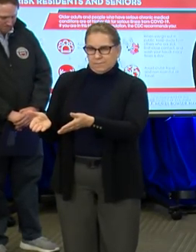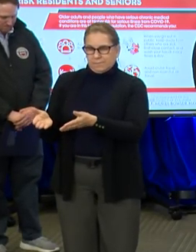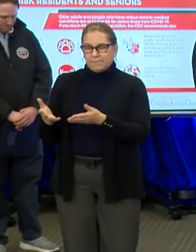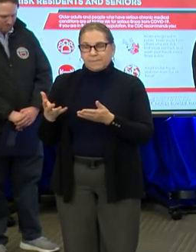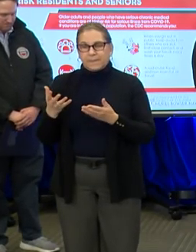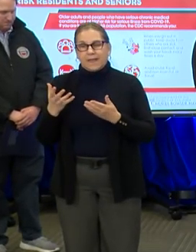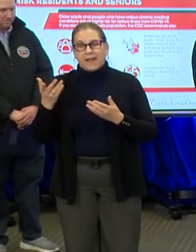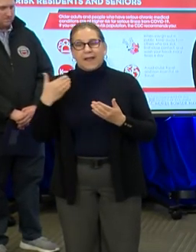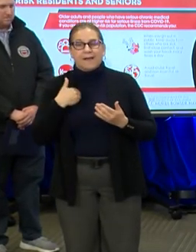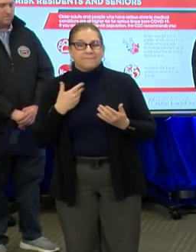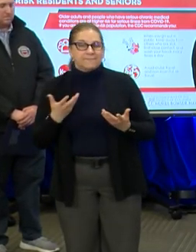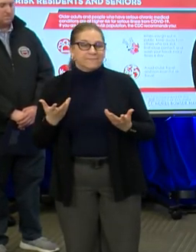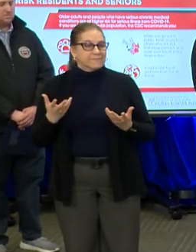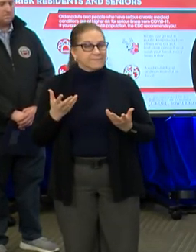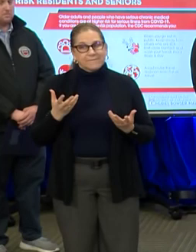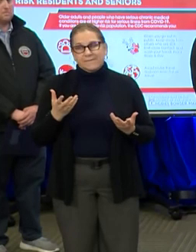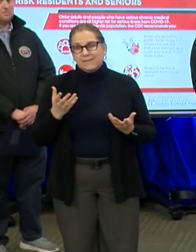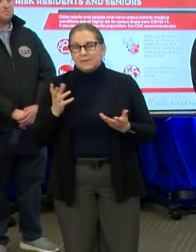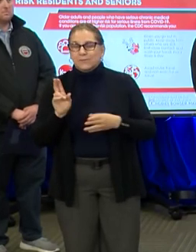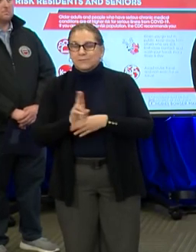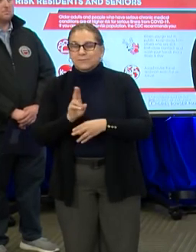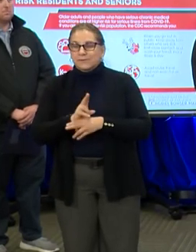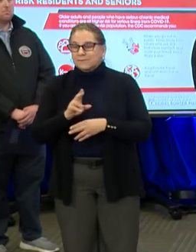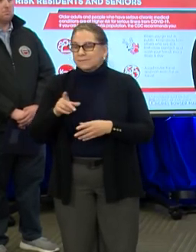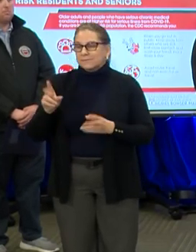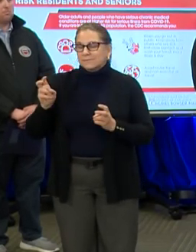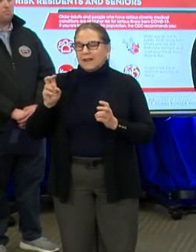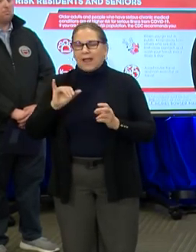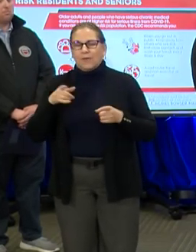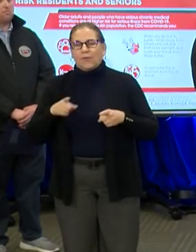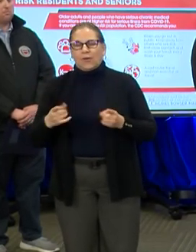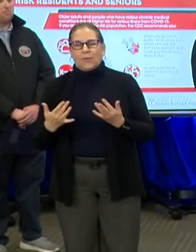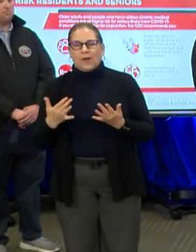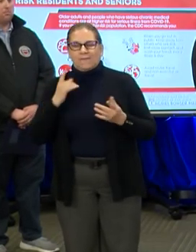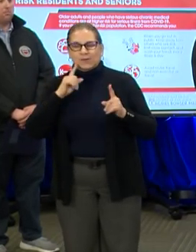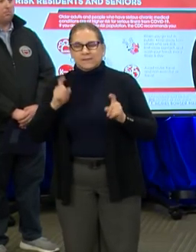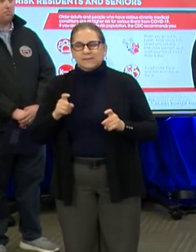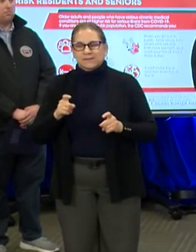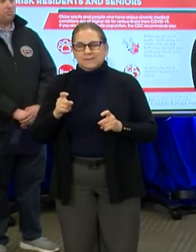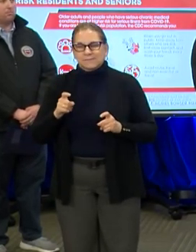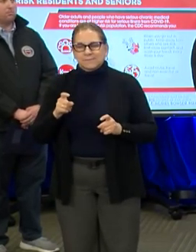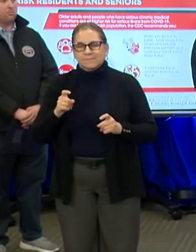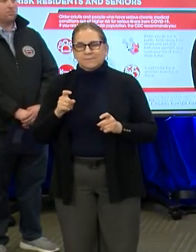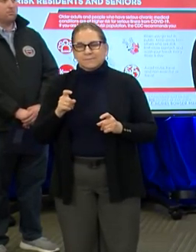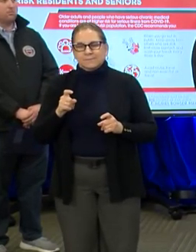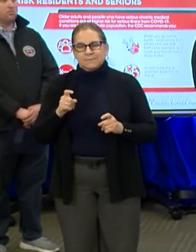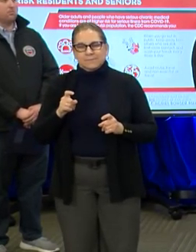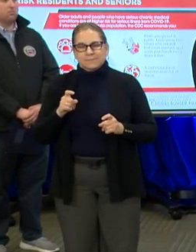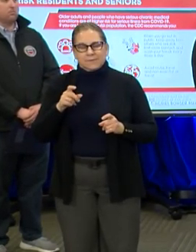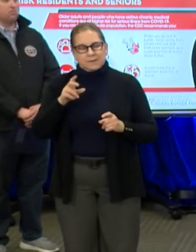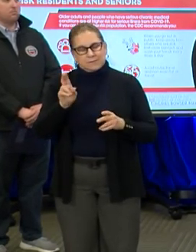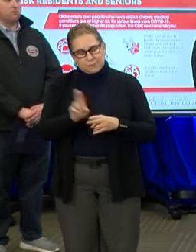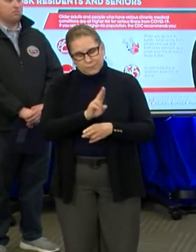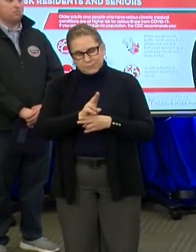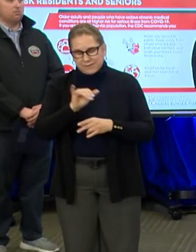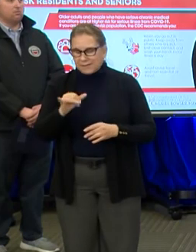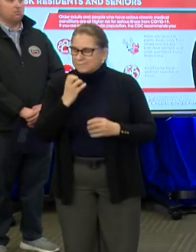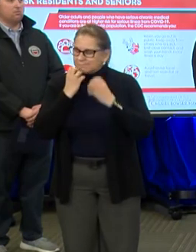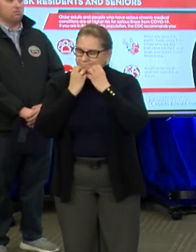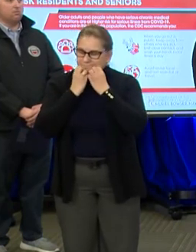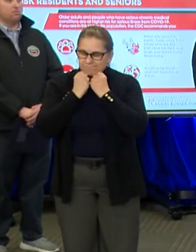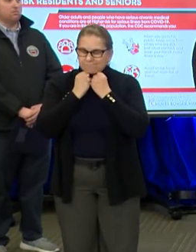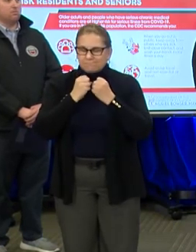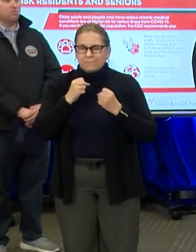test include that precious personal protective equipment that we've been talking about, those surgical masks, those N95 respirators,